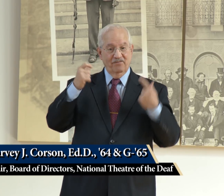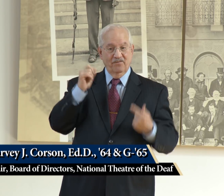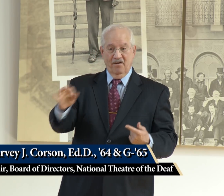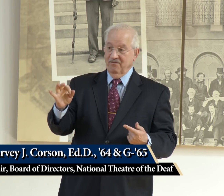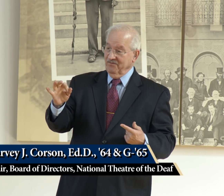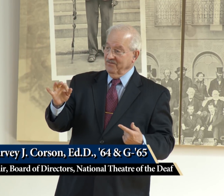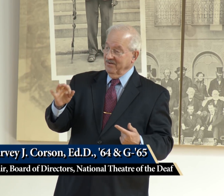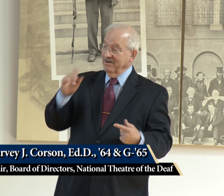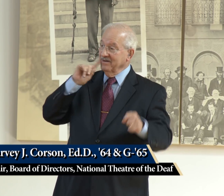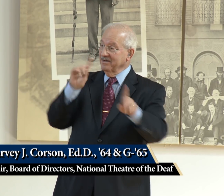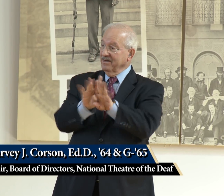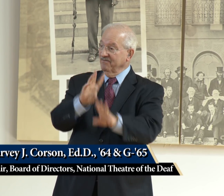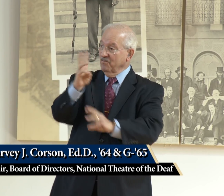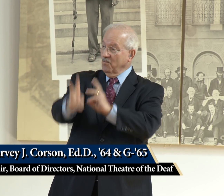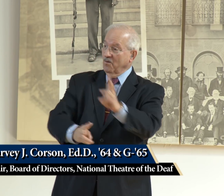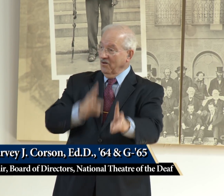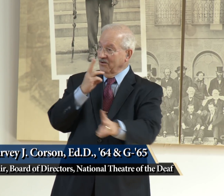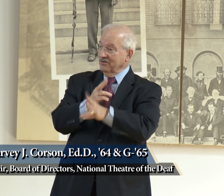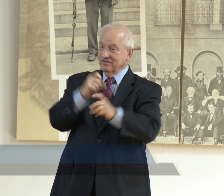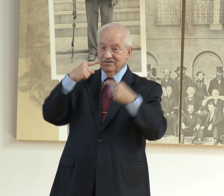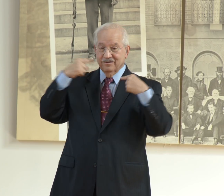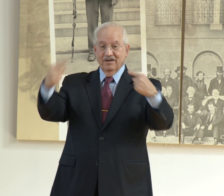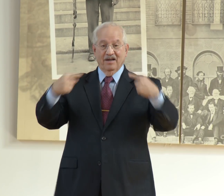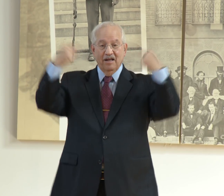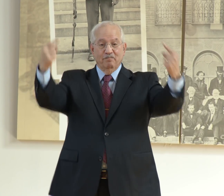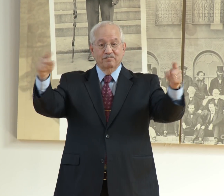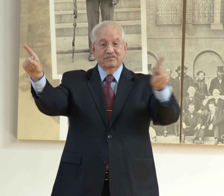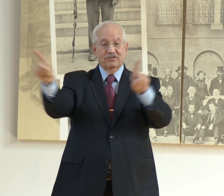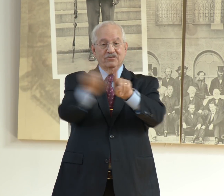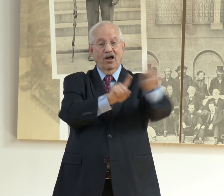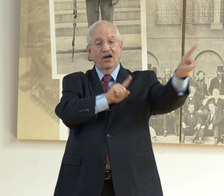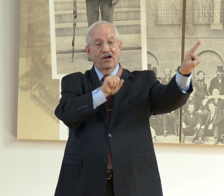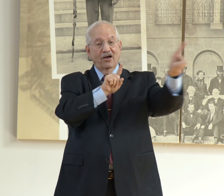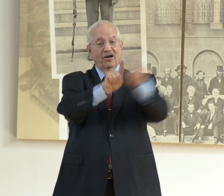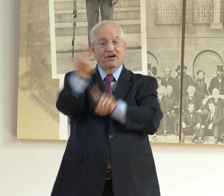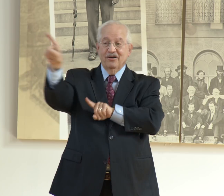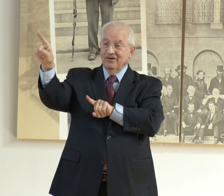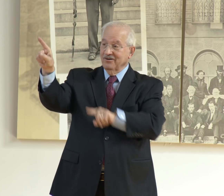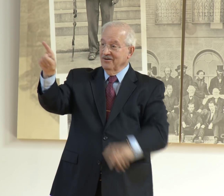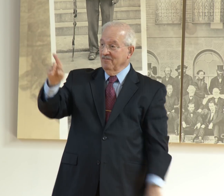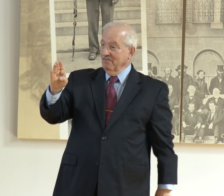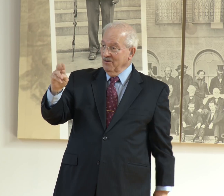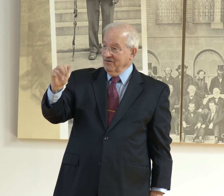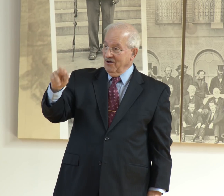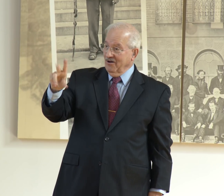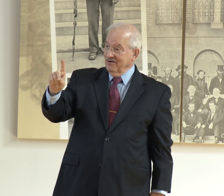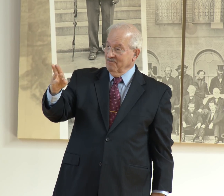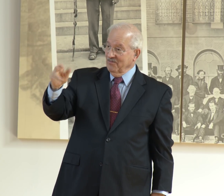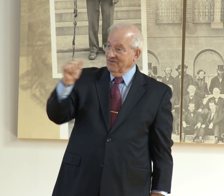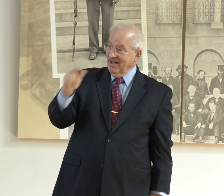We are here today to celebrate the life of the world's acclaimed